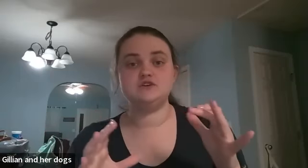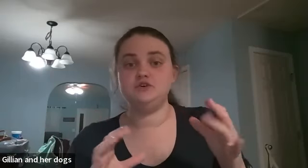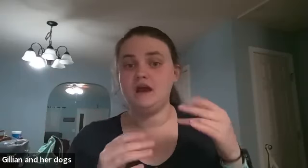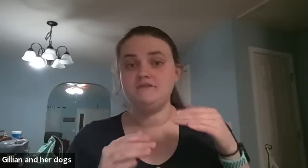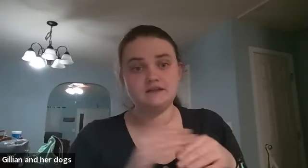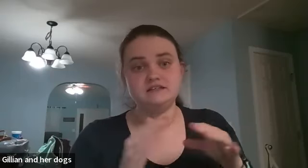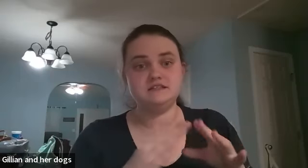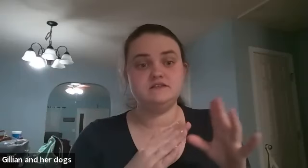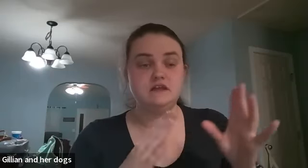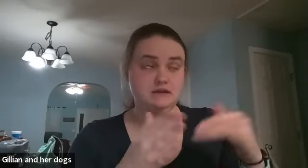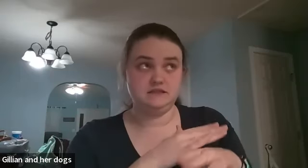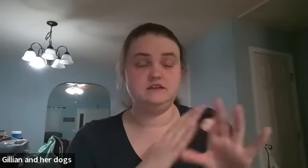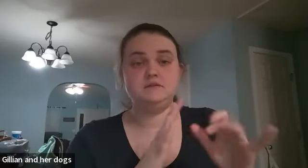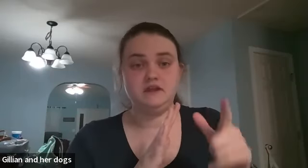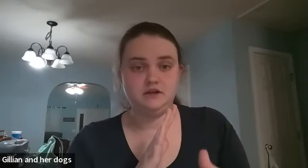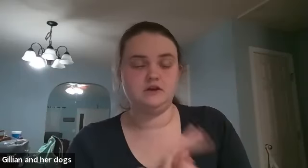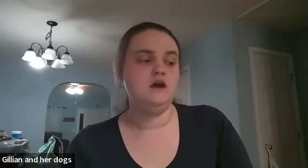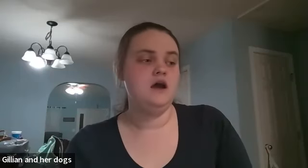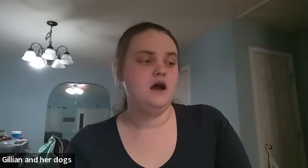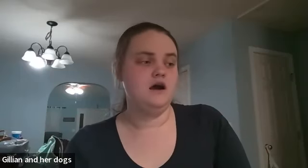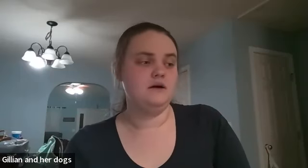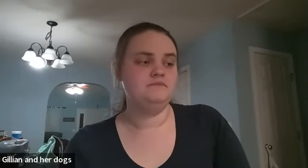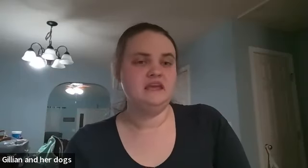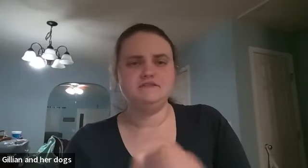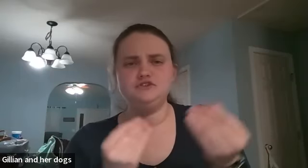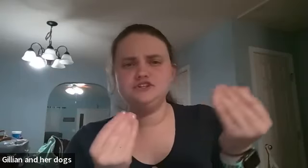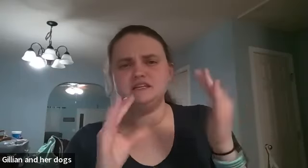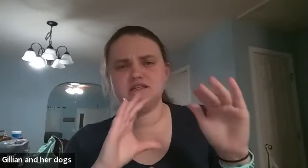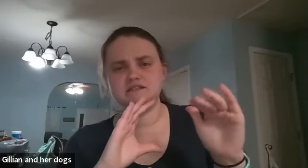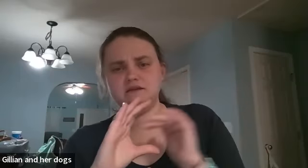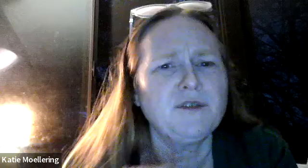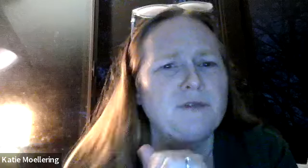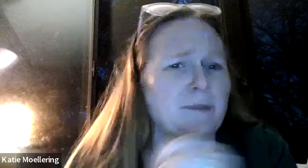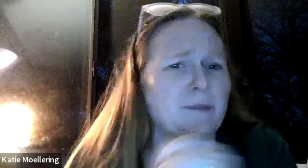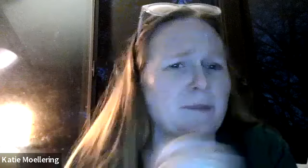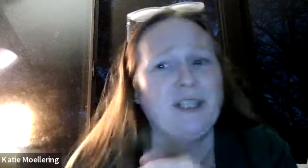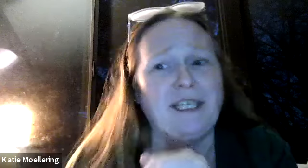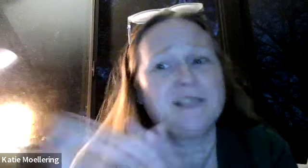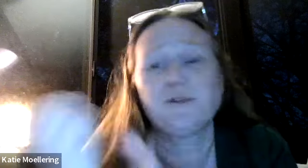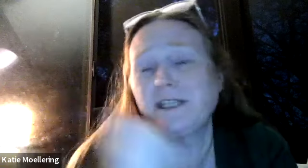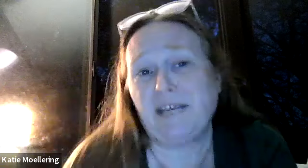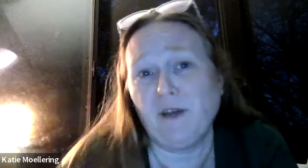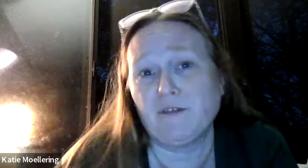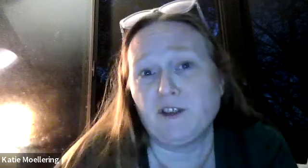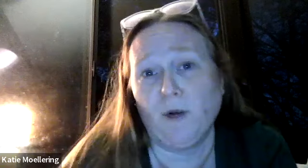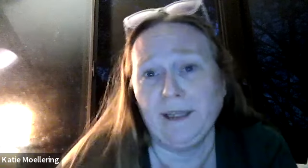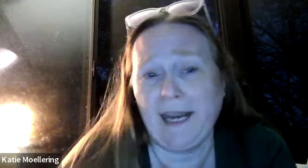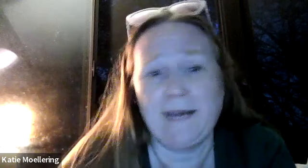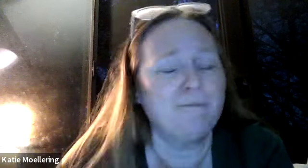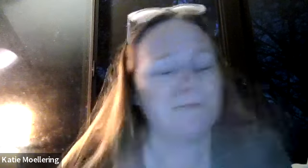you have access to them later. If you Also, just if you have to, I'm sorry, Gillian, I just want to say, if you have to join late,